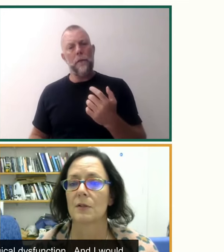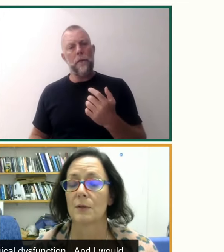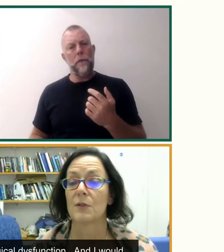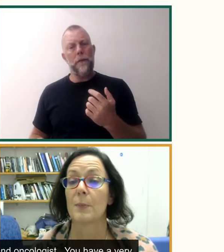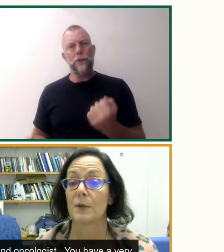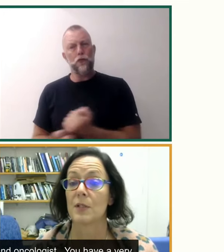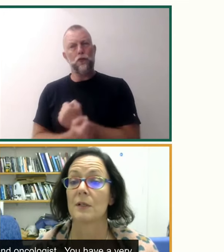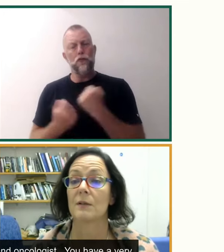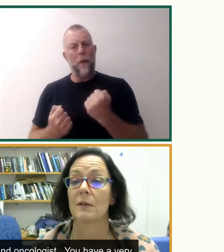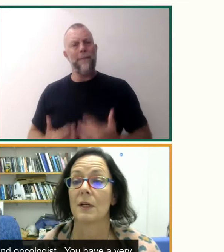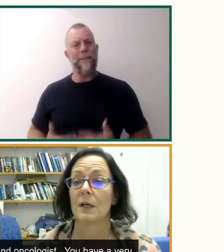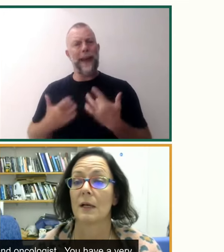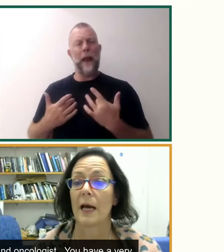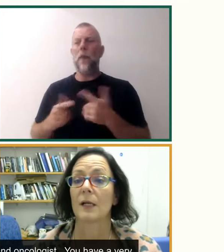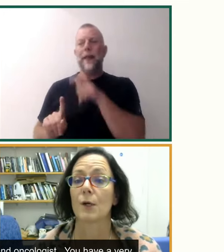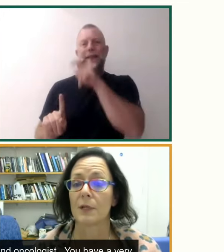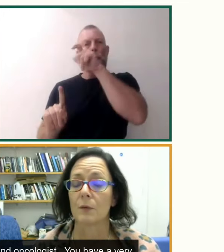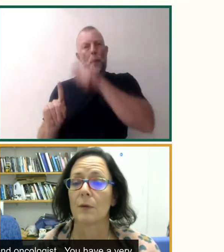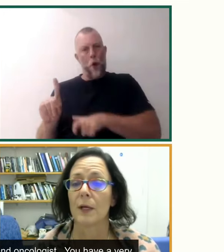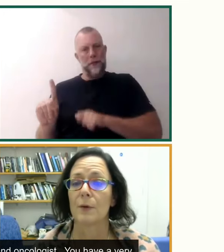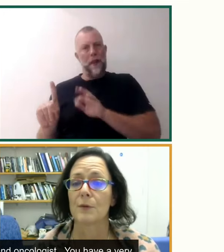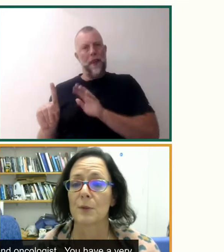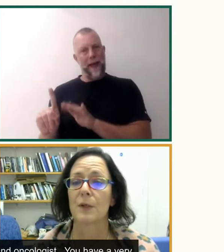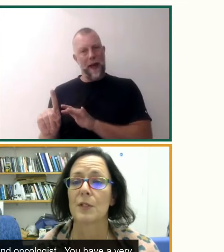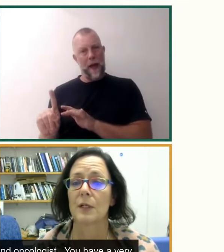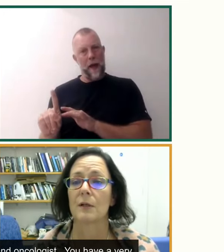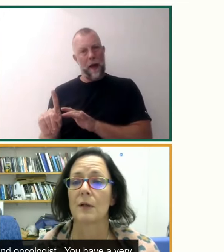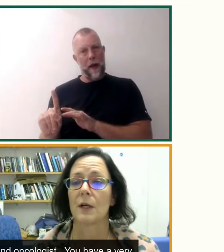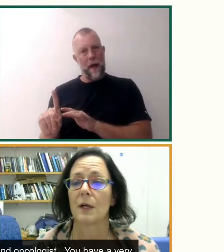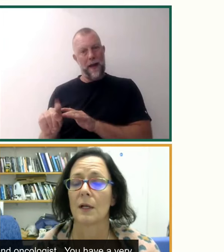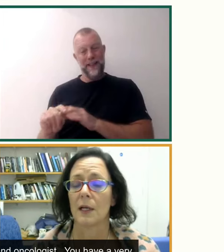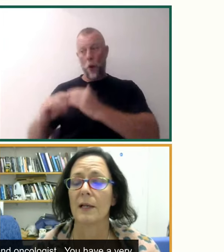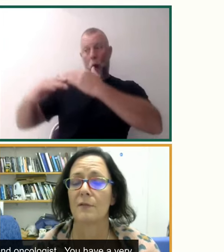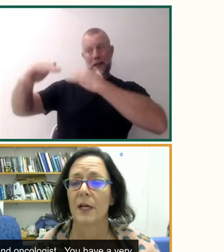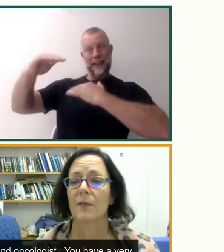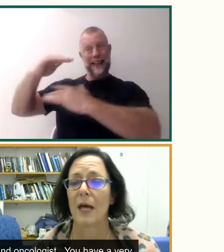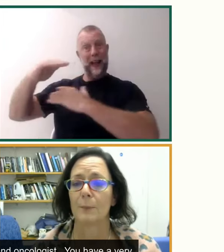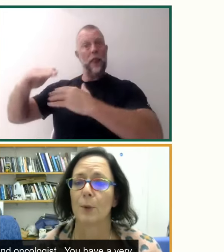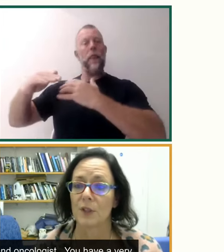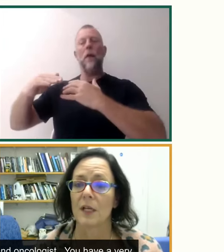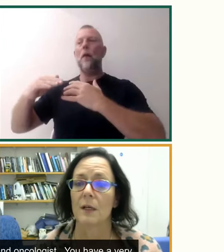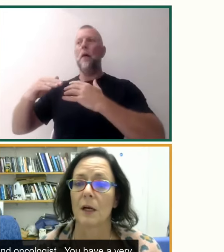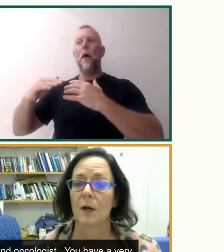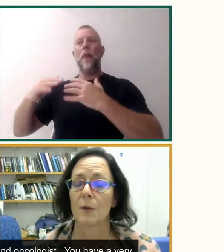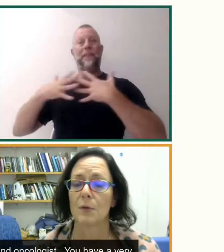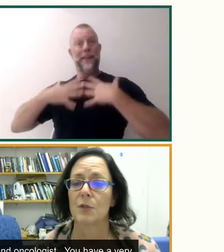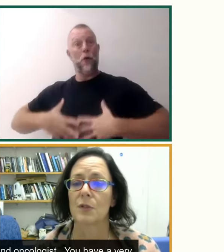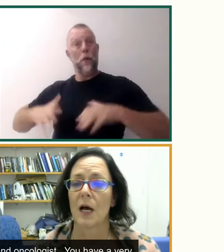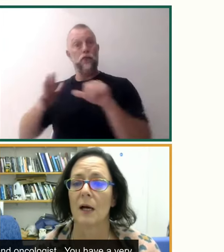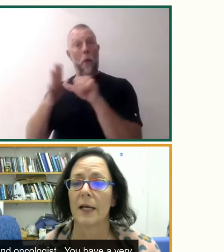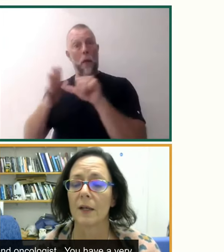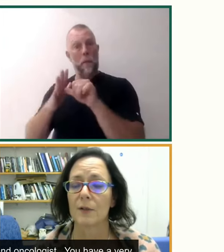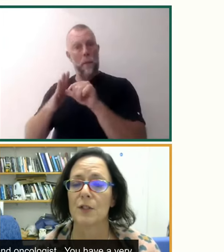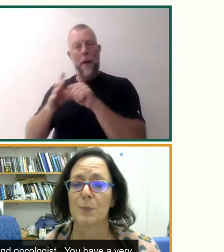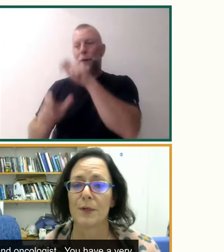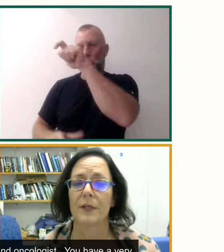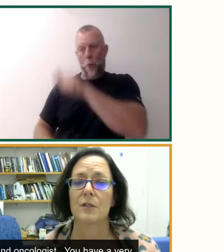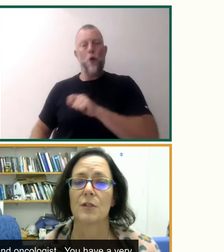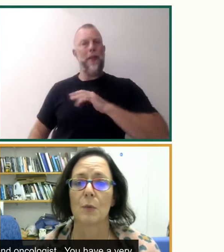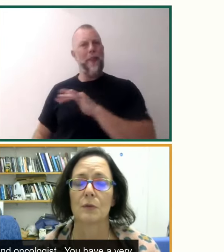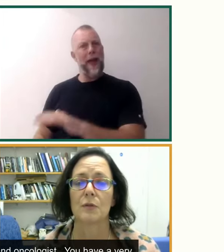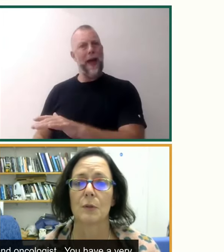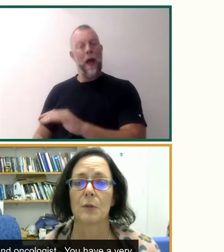that there is a person anchoring all that. There is a person living that body whose